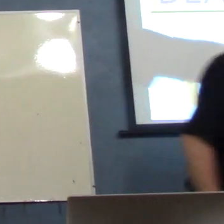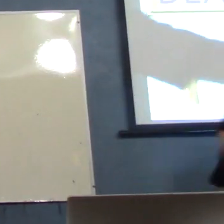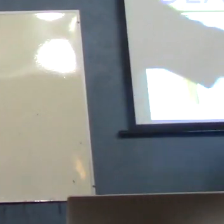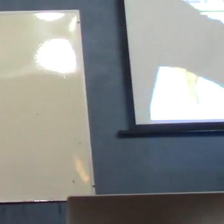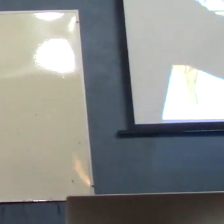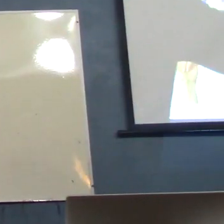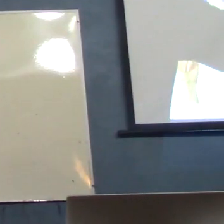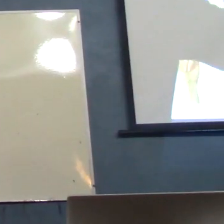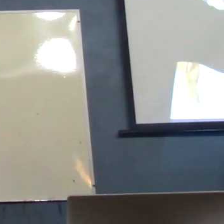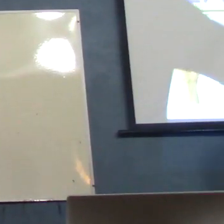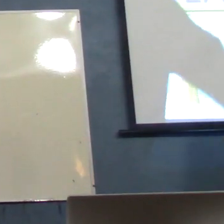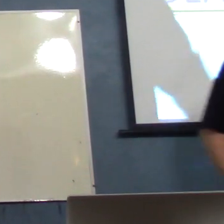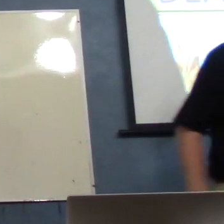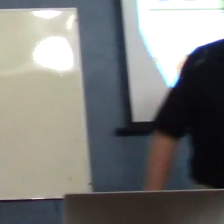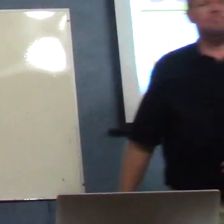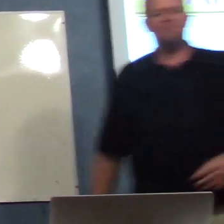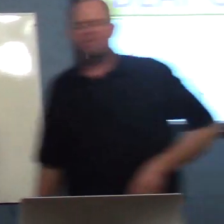face up there.